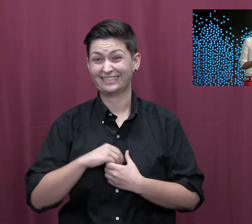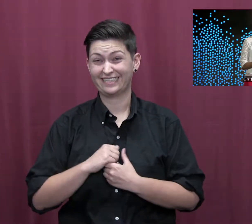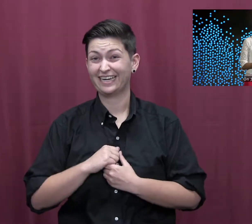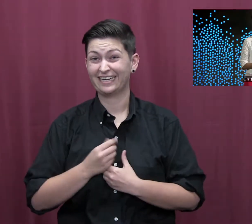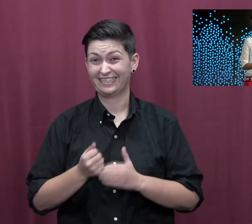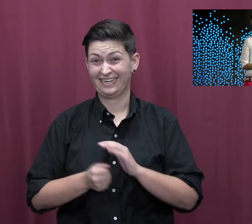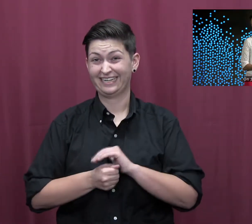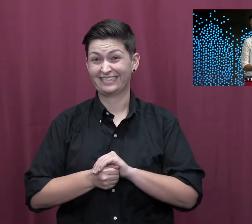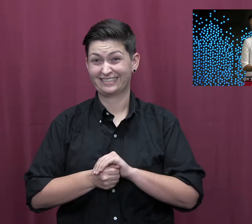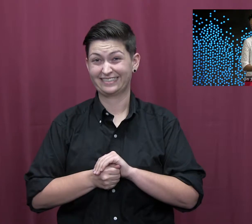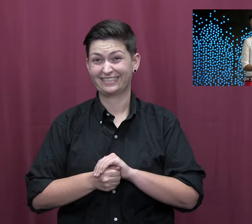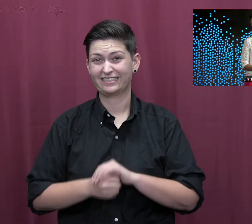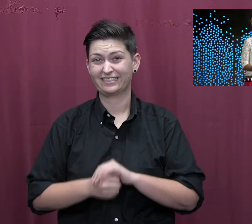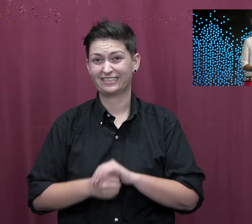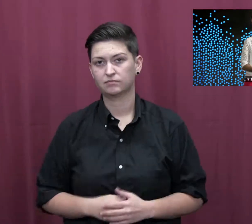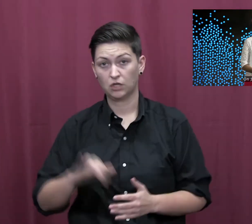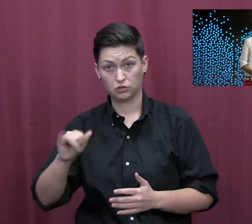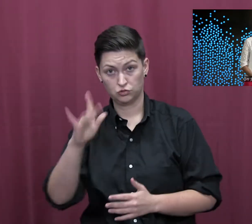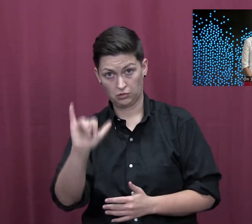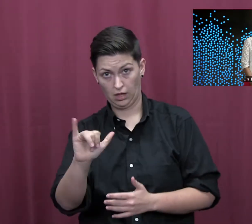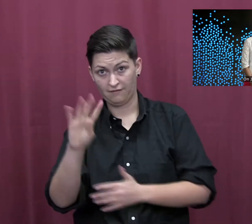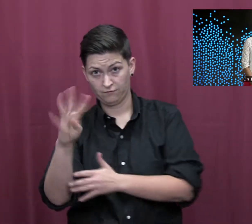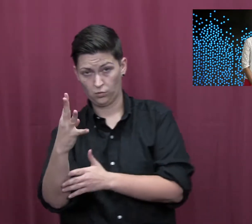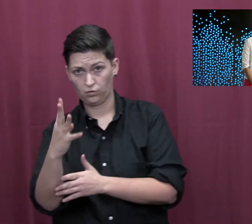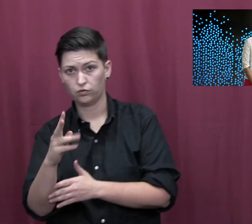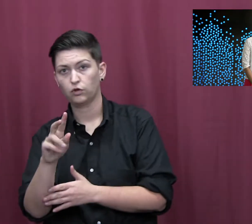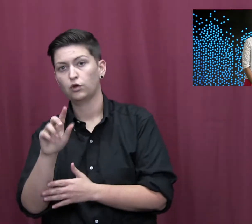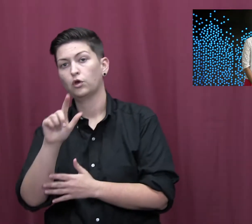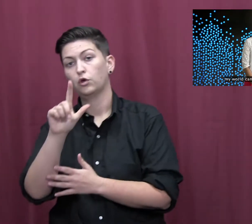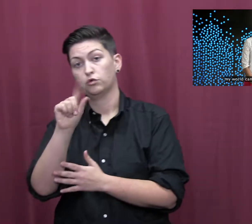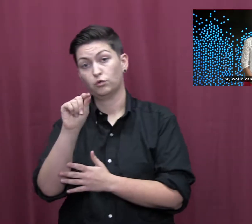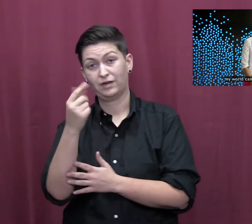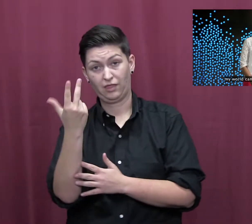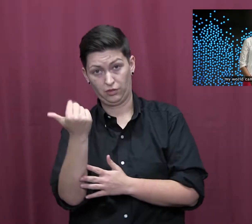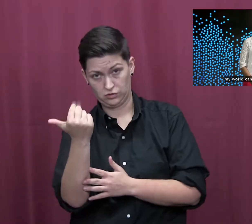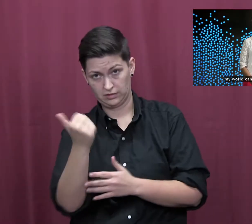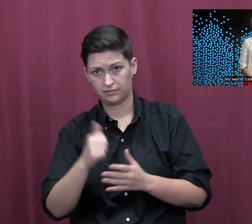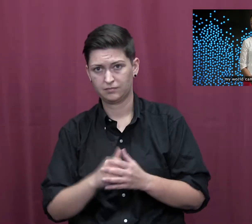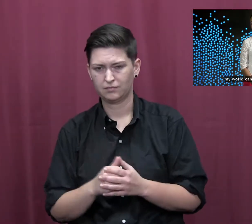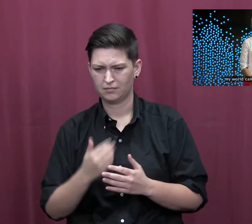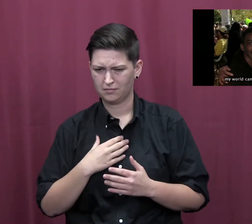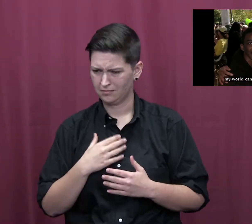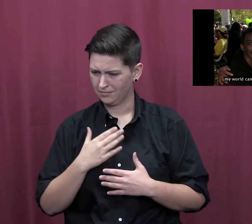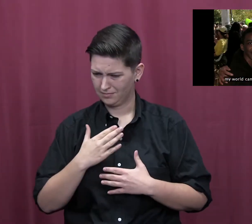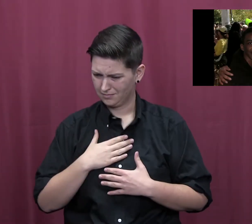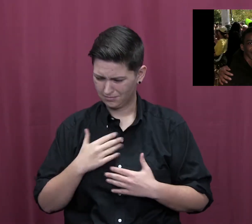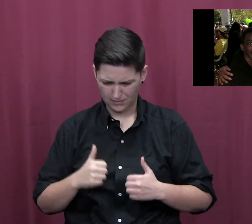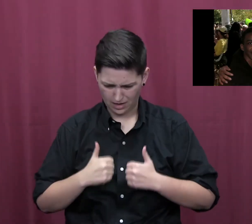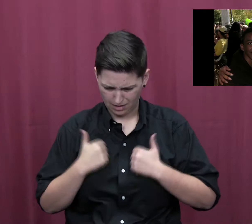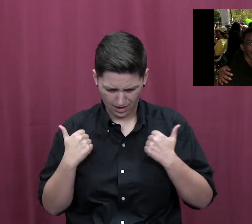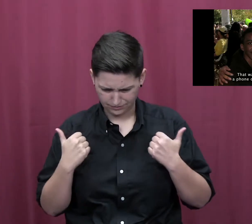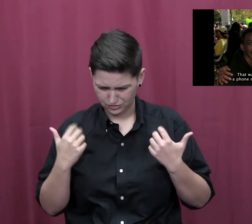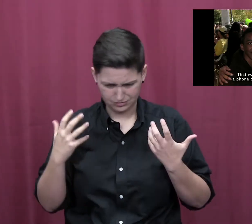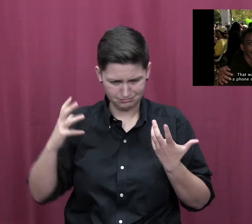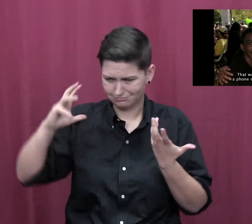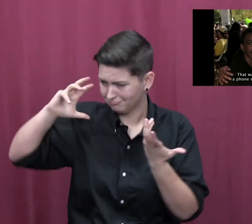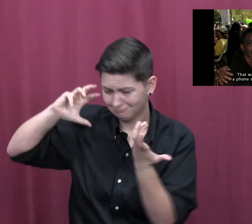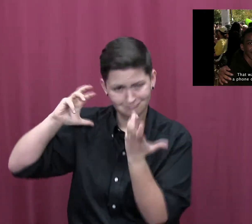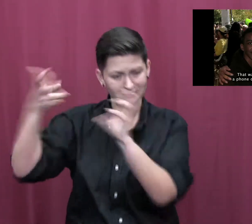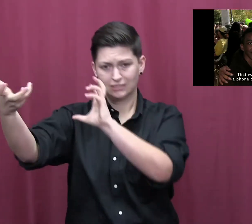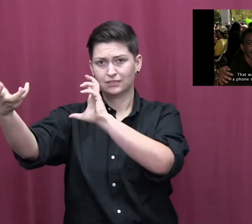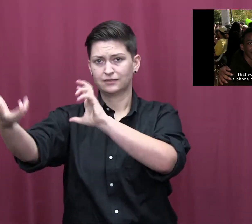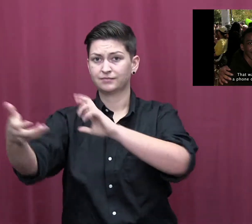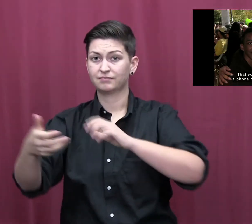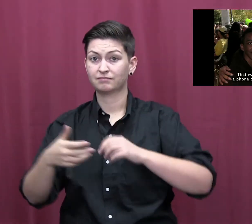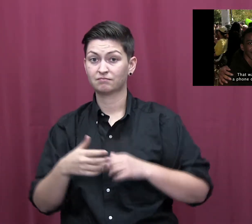On July 4th, 2013, my world came crashing in on me. That was the day I got a